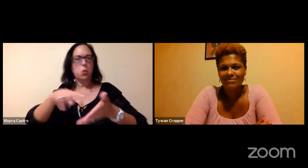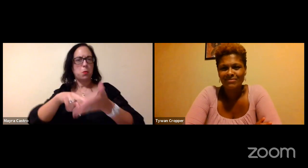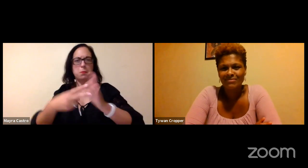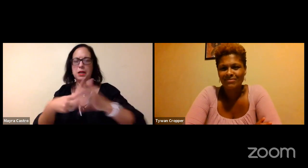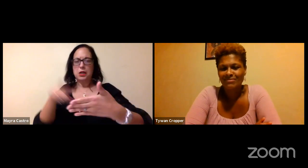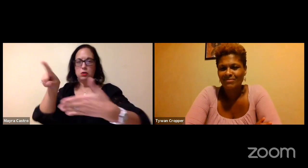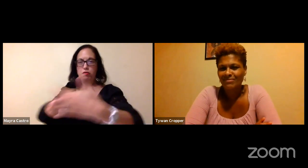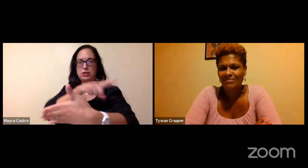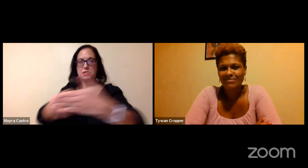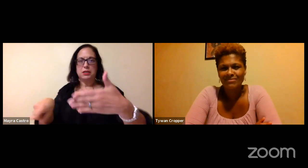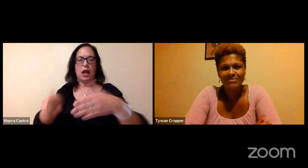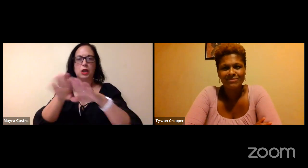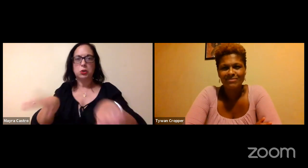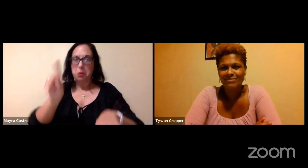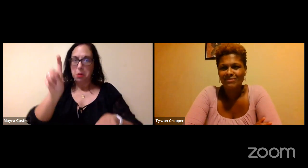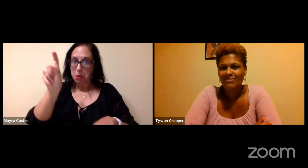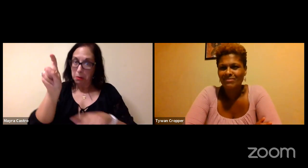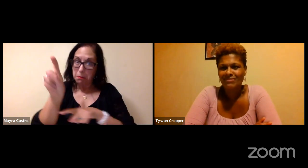auditory information only.